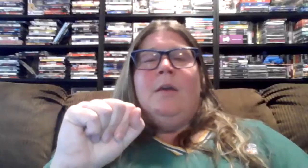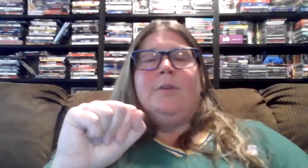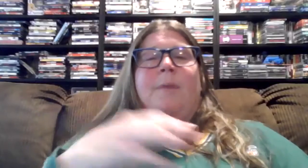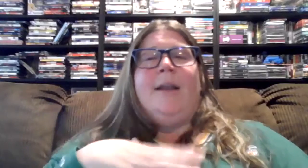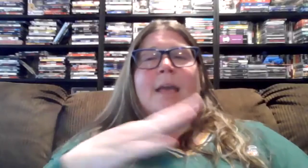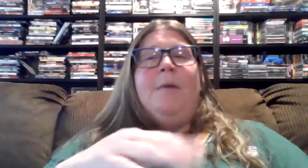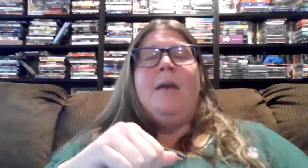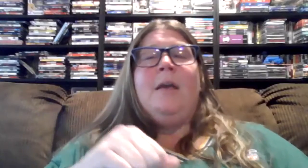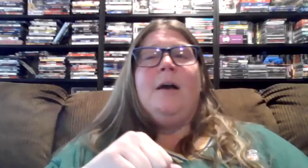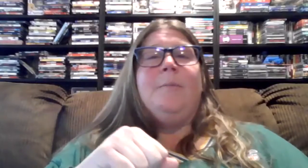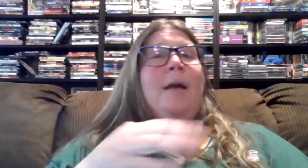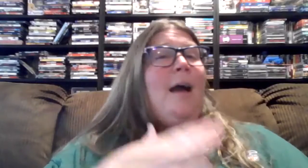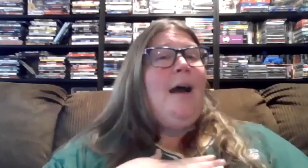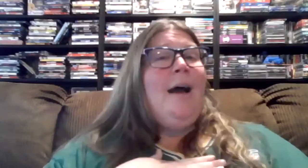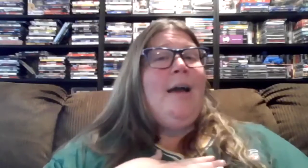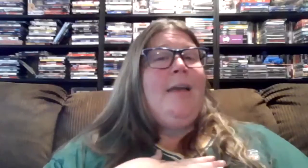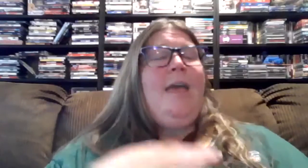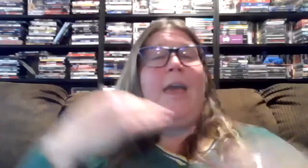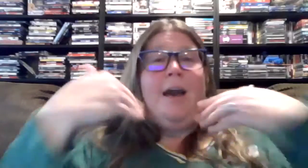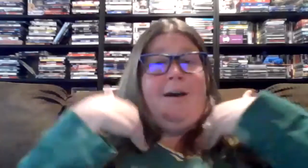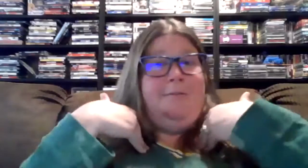So my name, I have